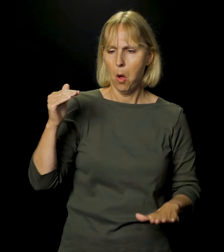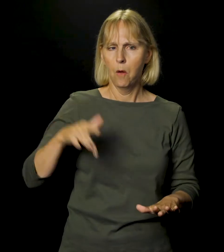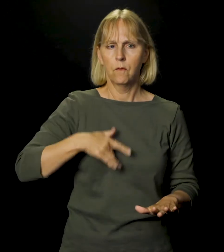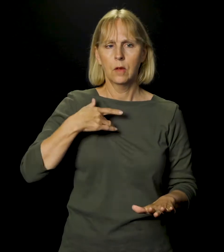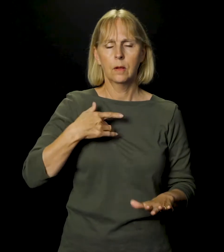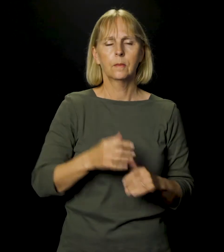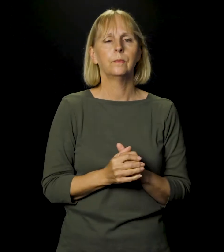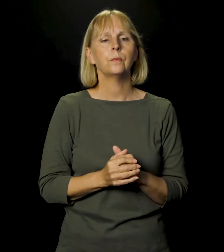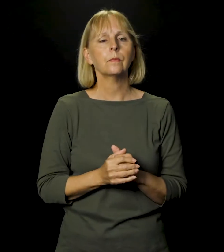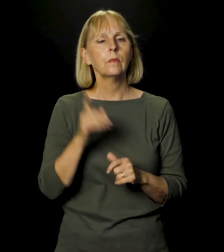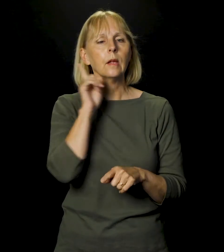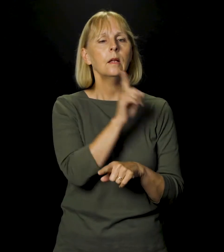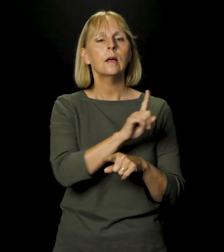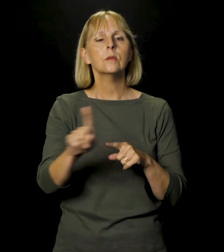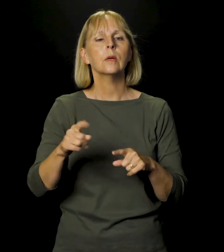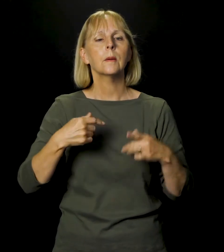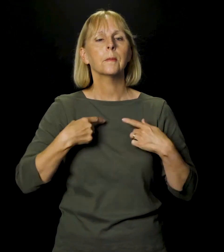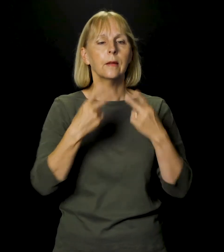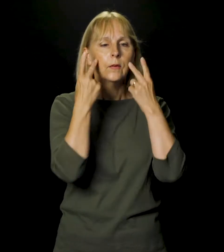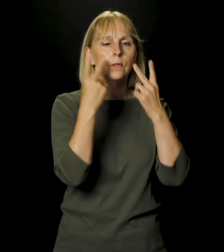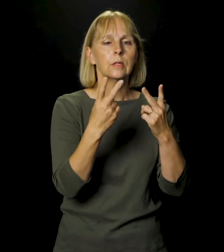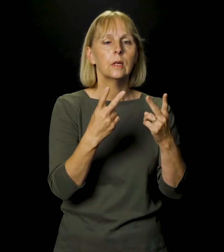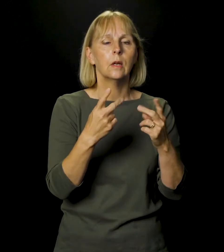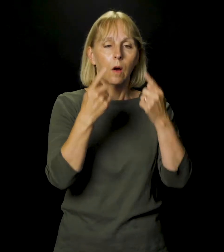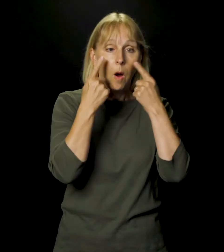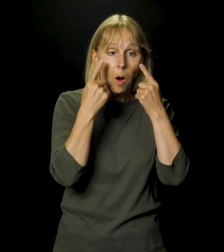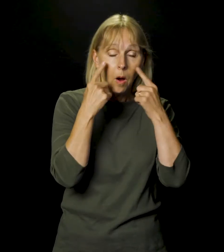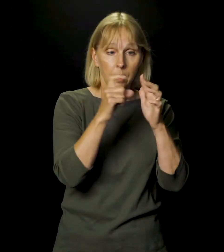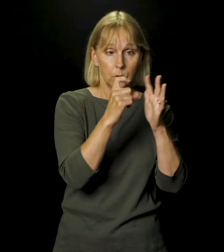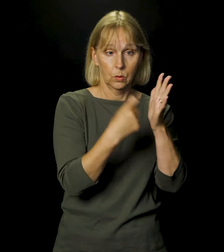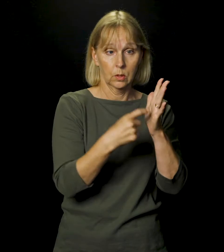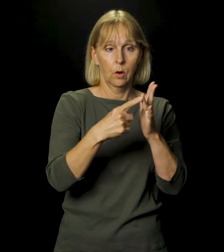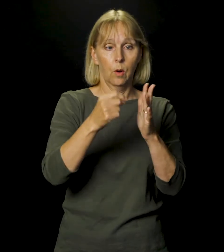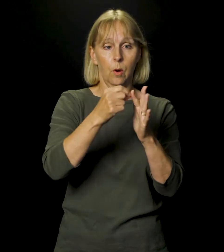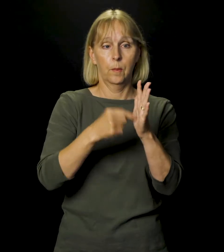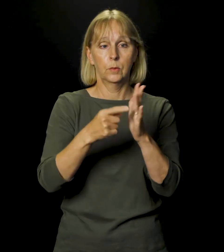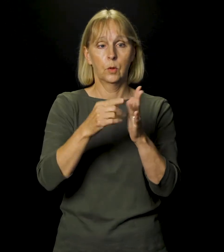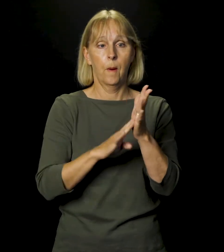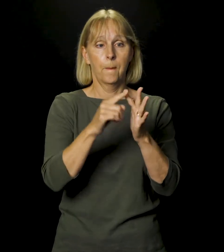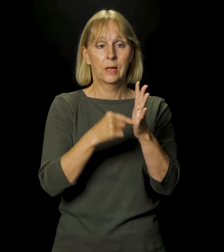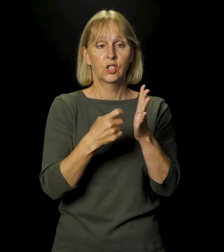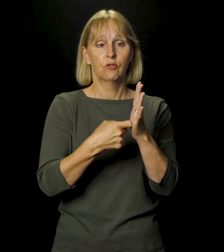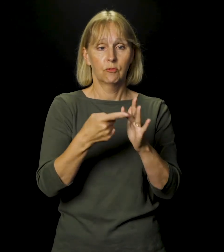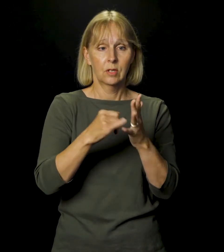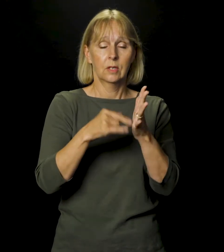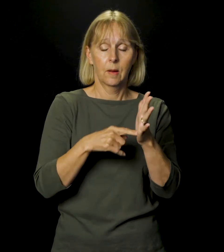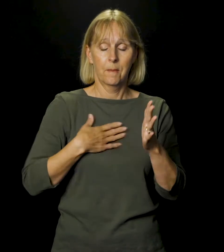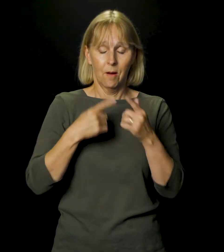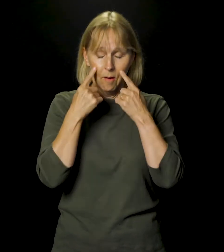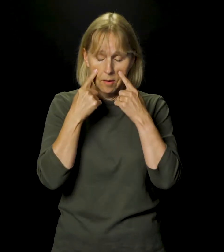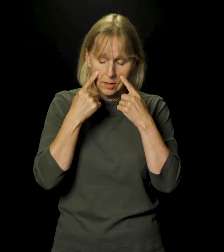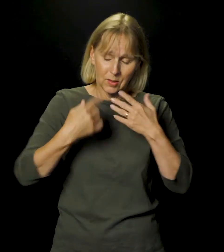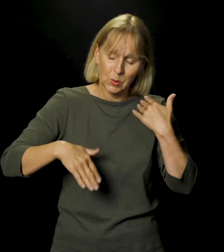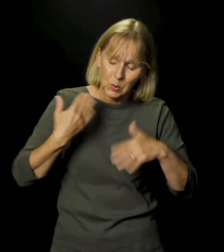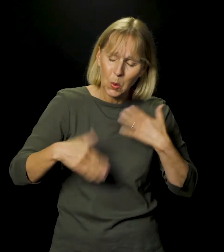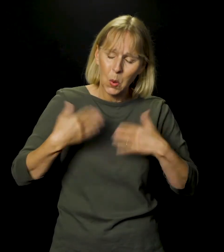Last week I went to the optometrist and my eyes were so sore and I was getting headaches and I just wasn't sure what was going on.